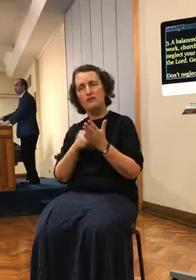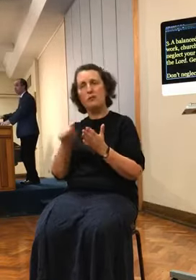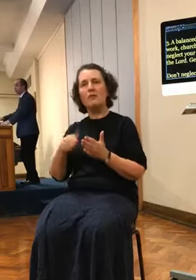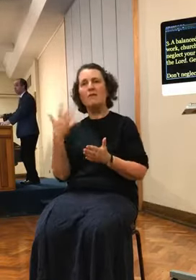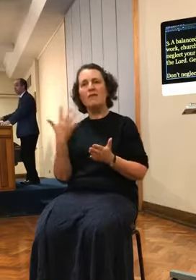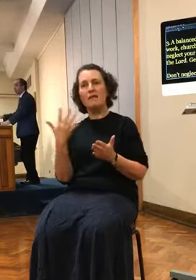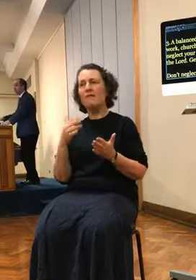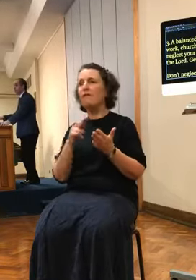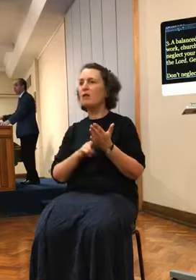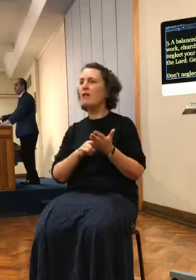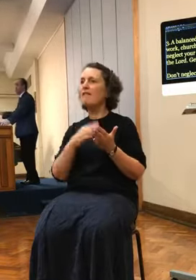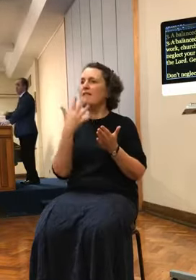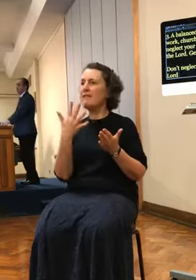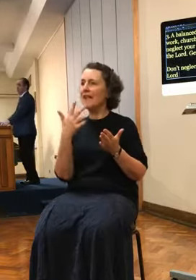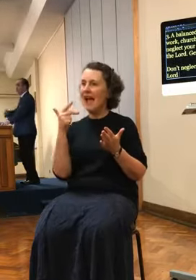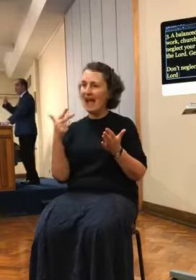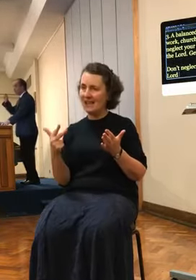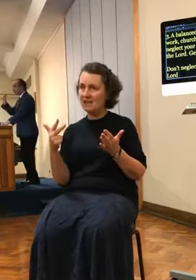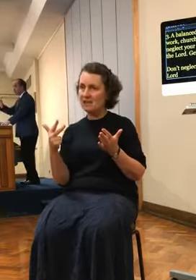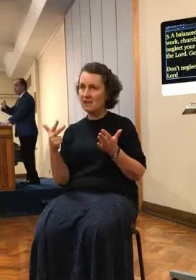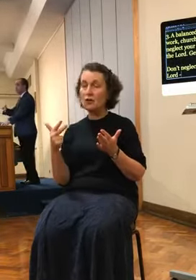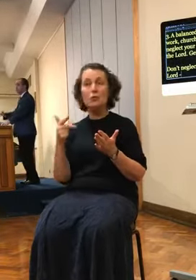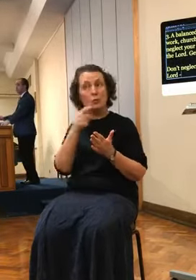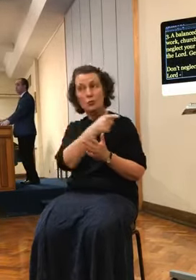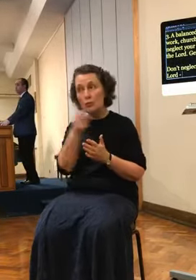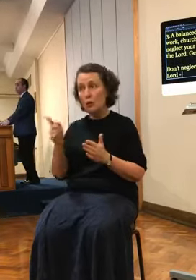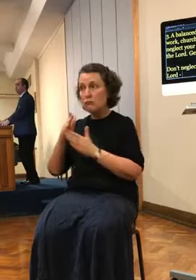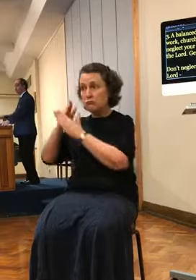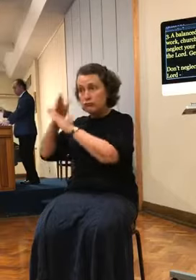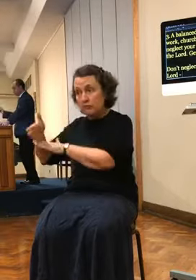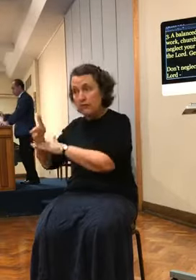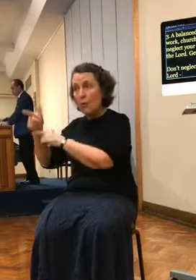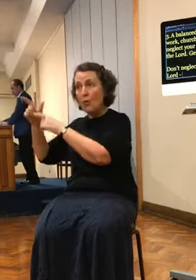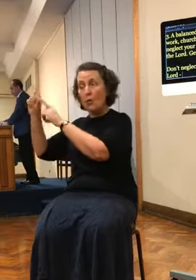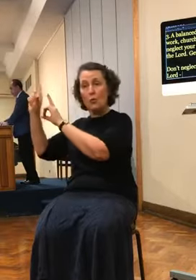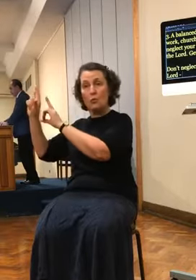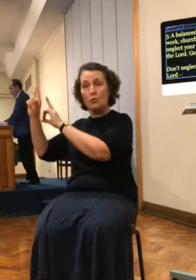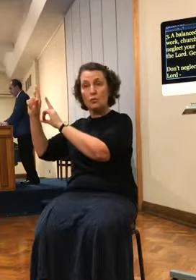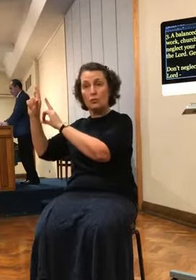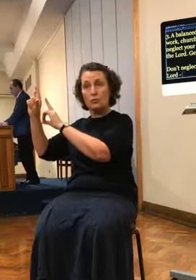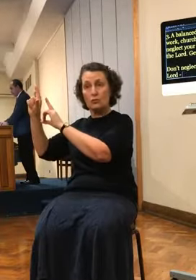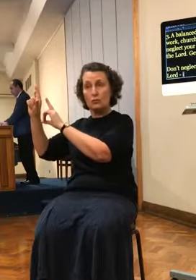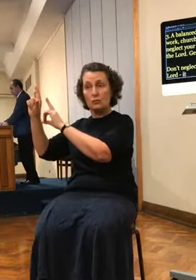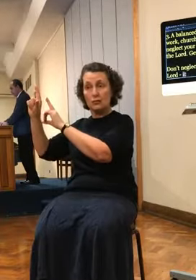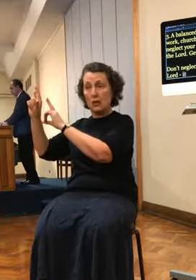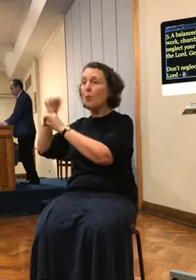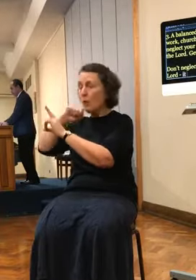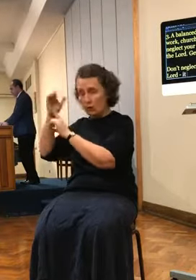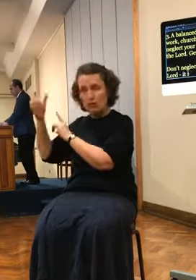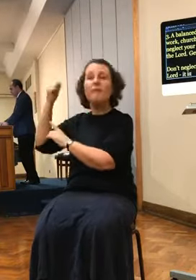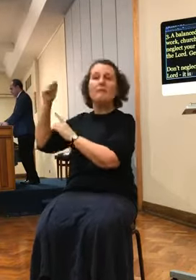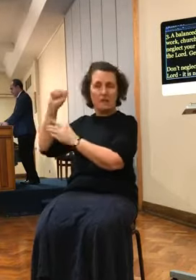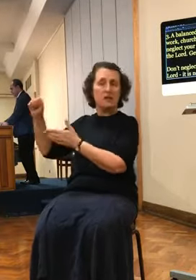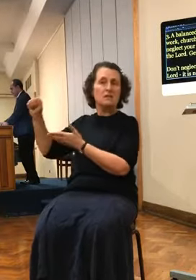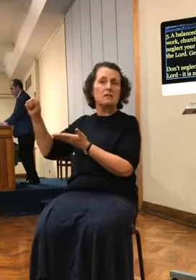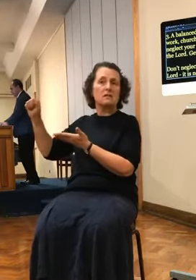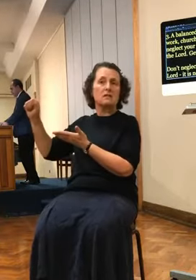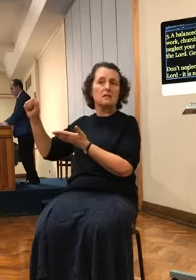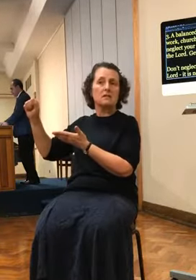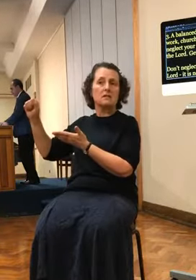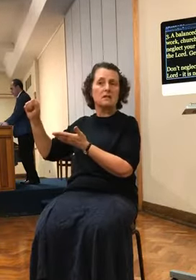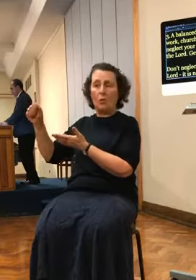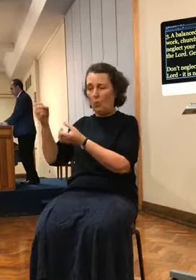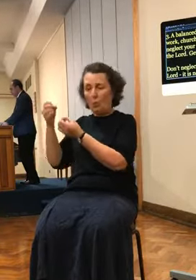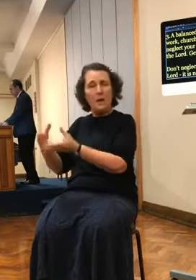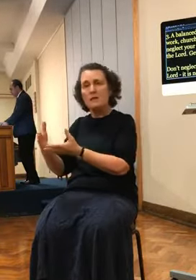will not be in vain in the Lord. If you are doing it for the Lord, it will not be in vain. So, a balanced Christian